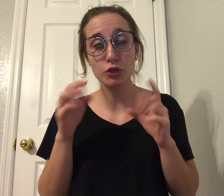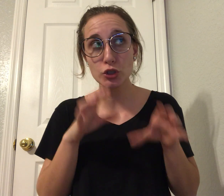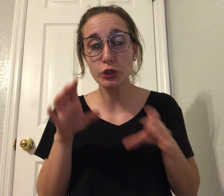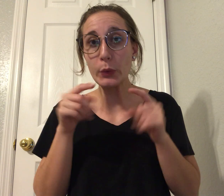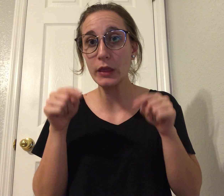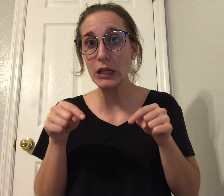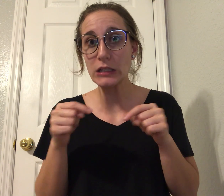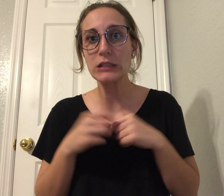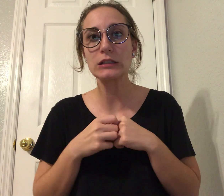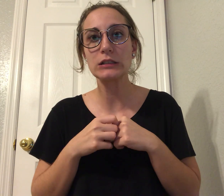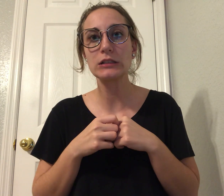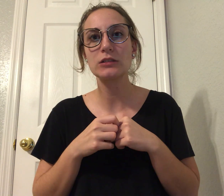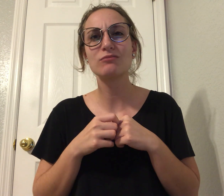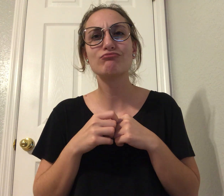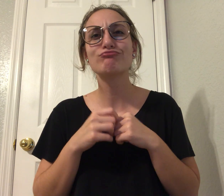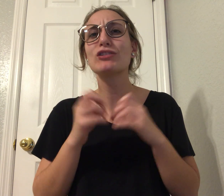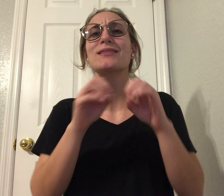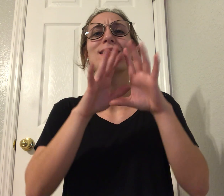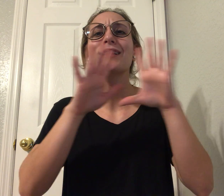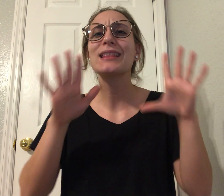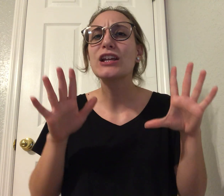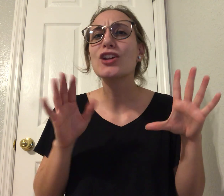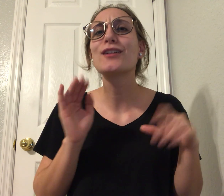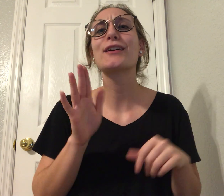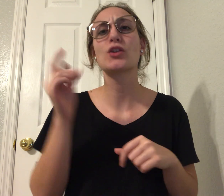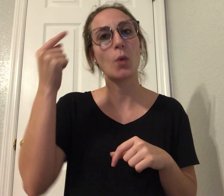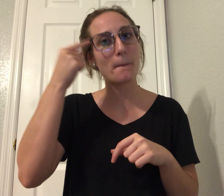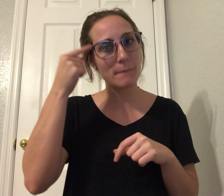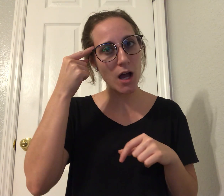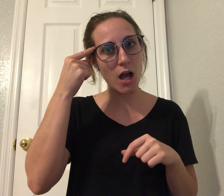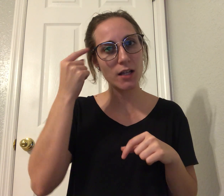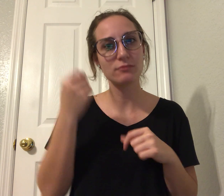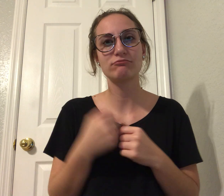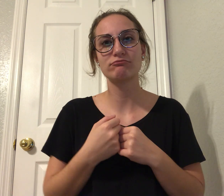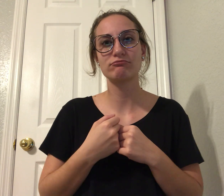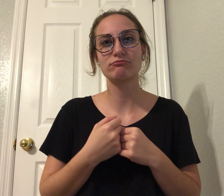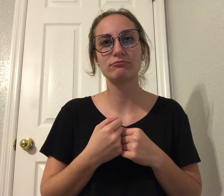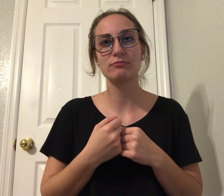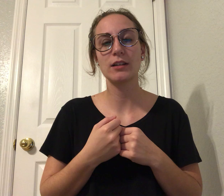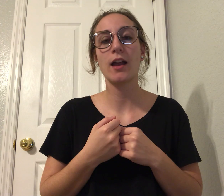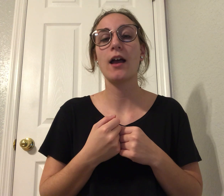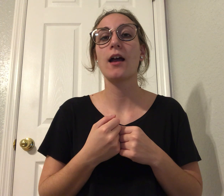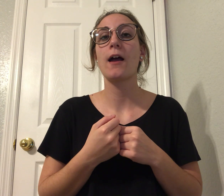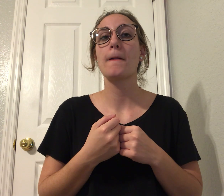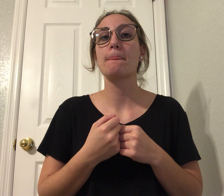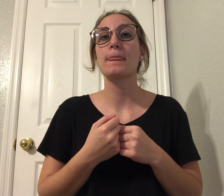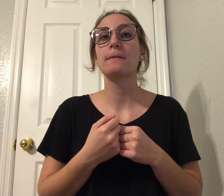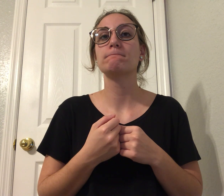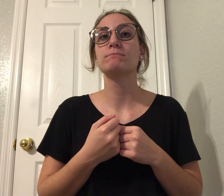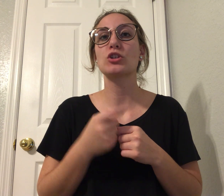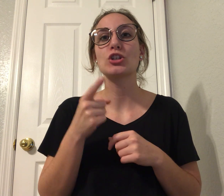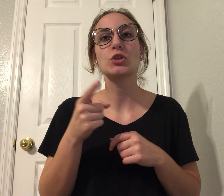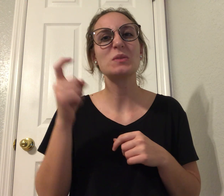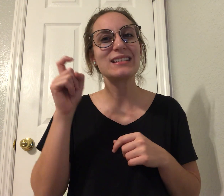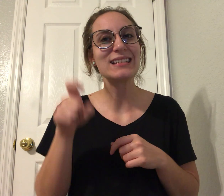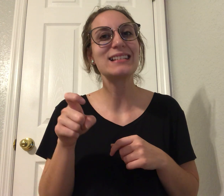head, giving your mind time to relax, especially in this time of just being